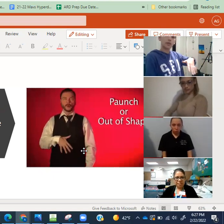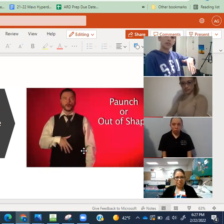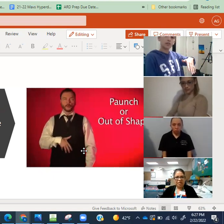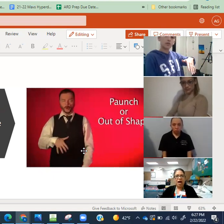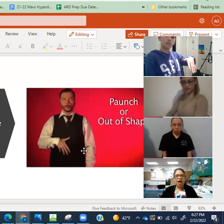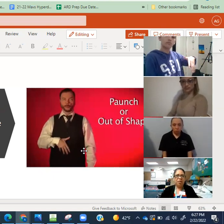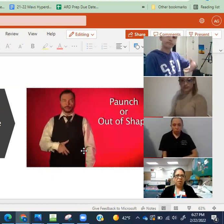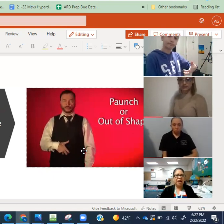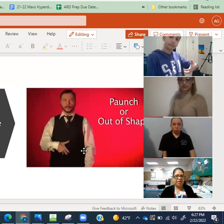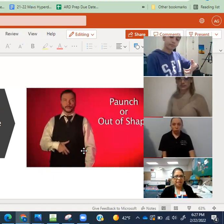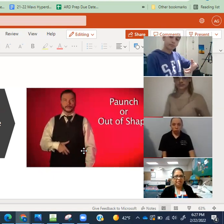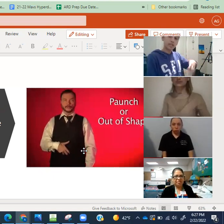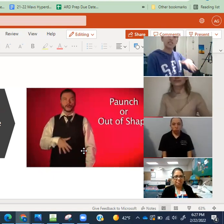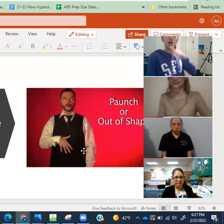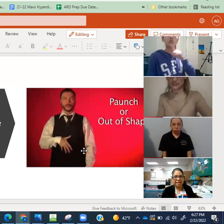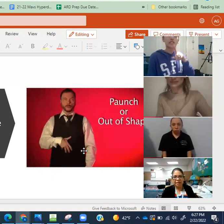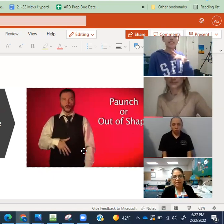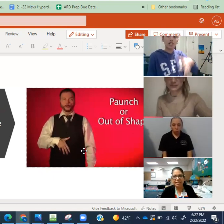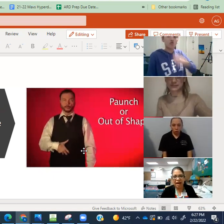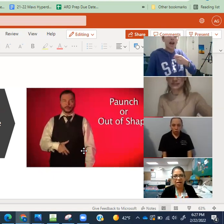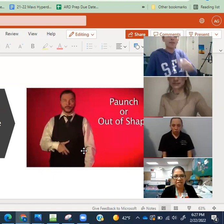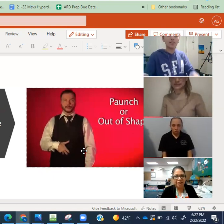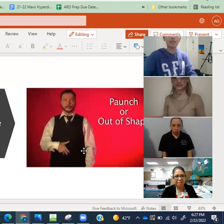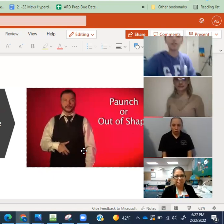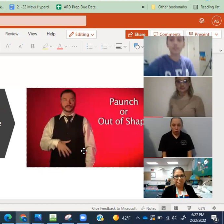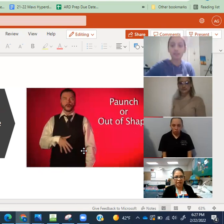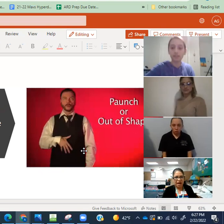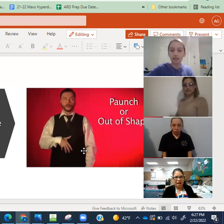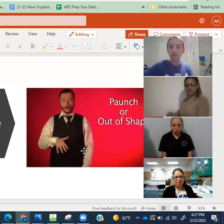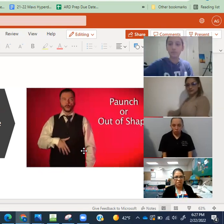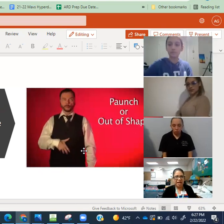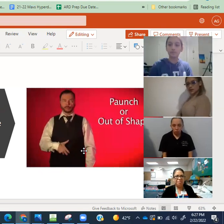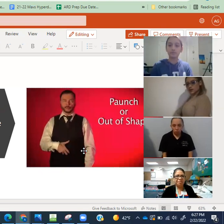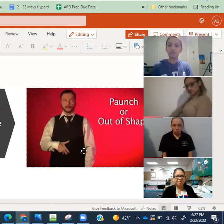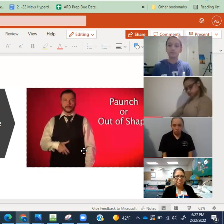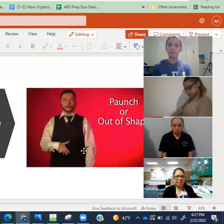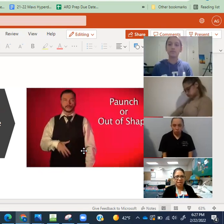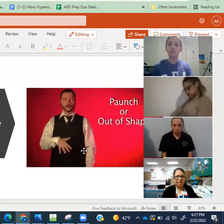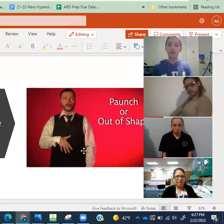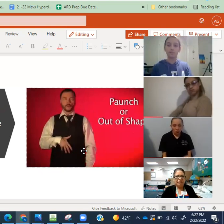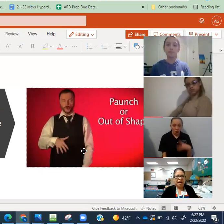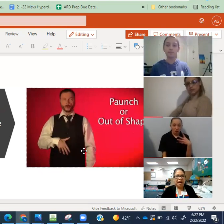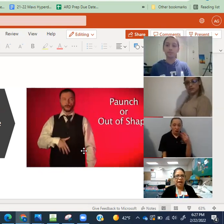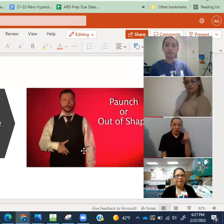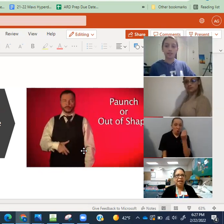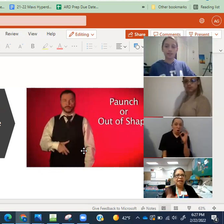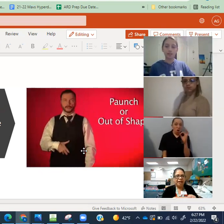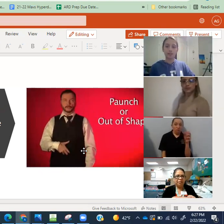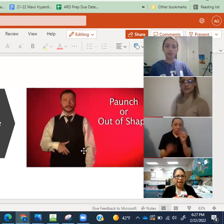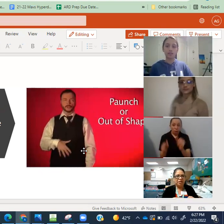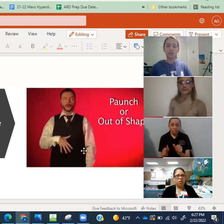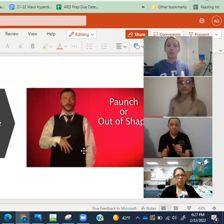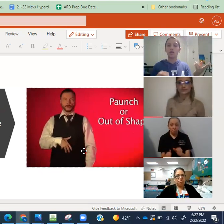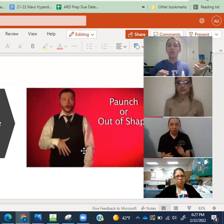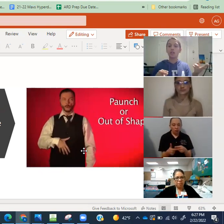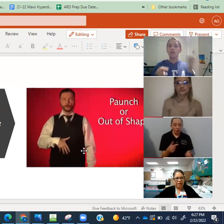a little bit. So Okay, okay. he's not And that really means like out of wrapping. shape. Out of shape, Yeah. and then gain